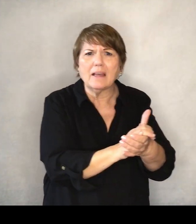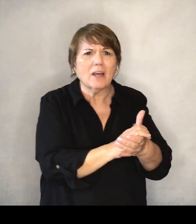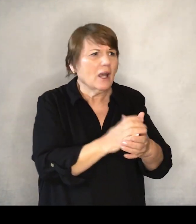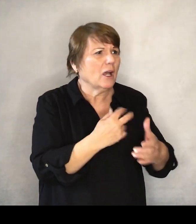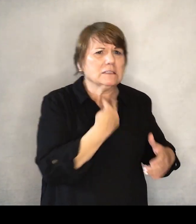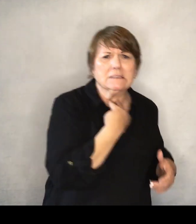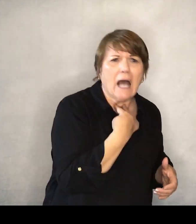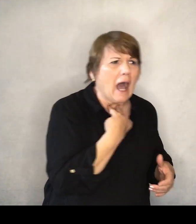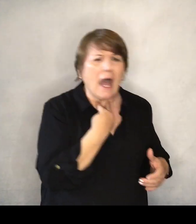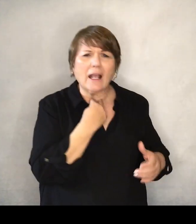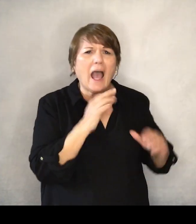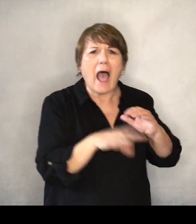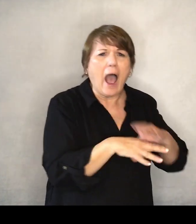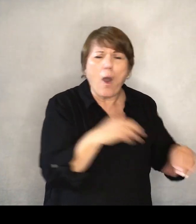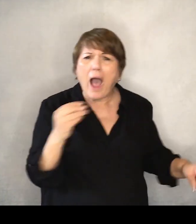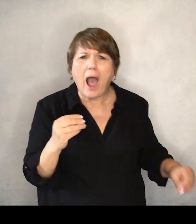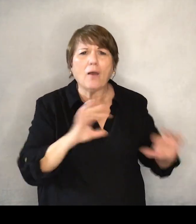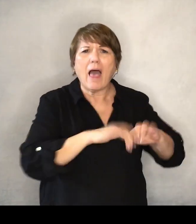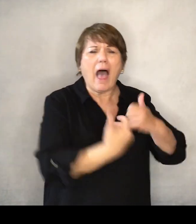out of.